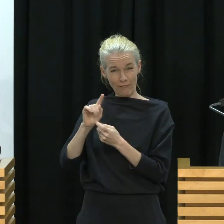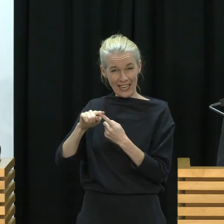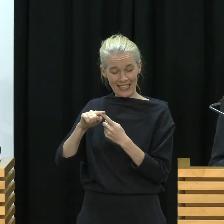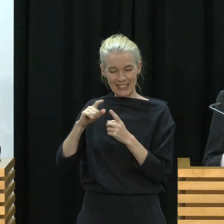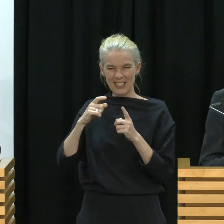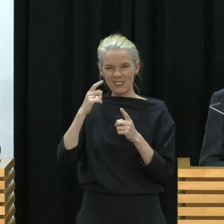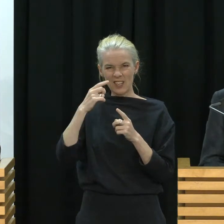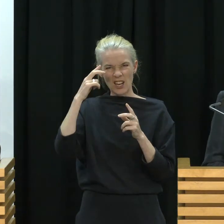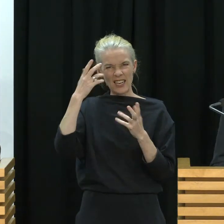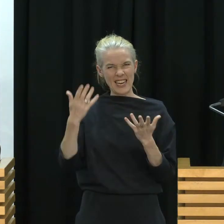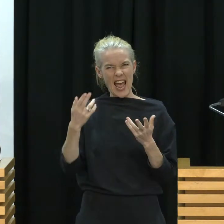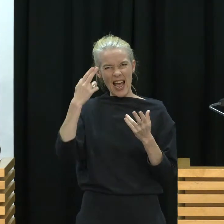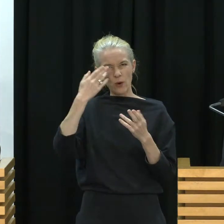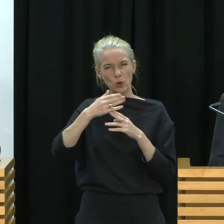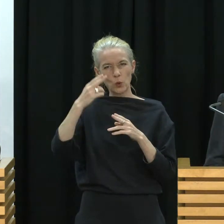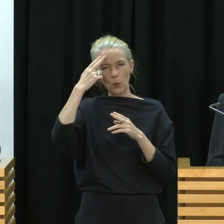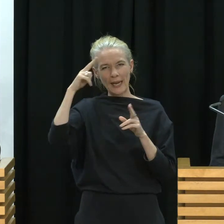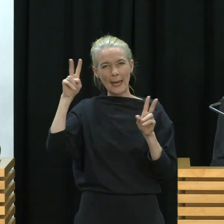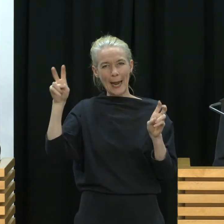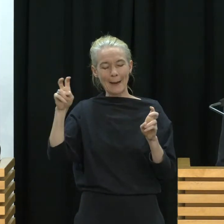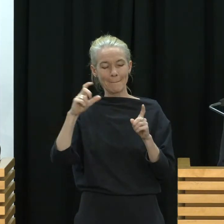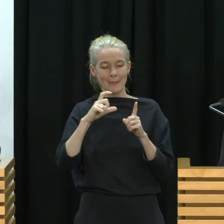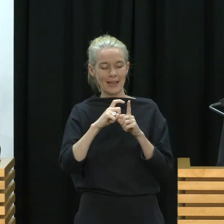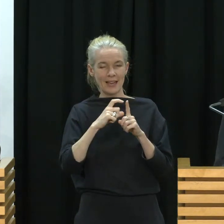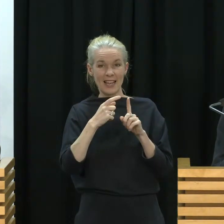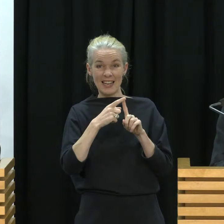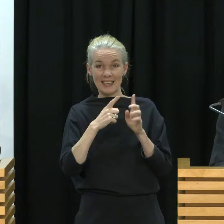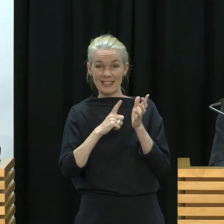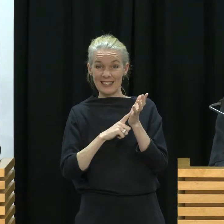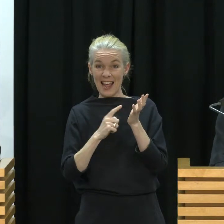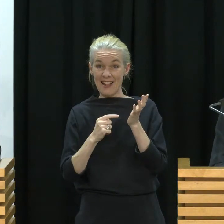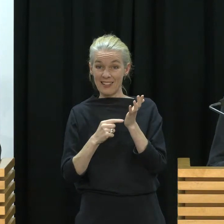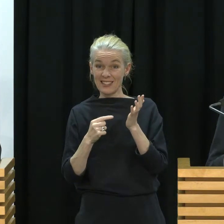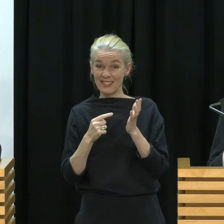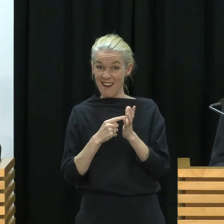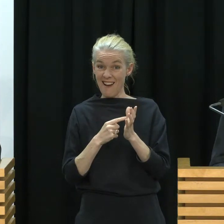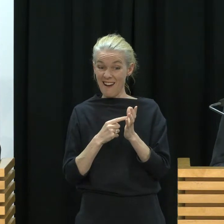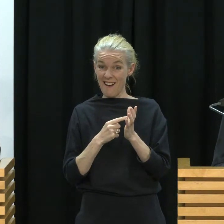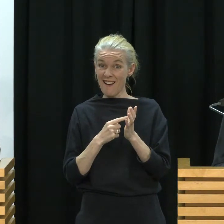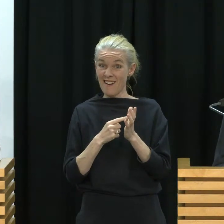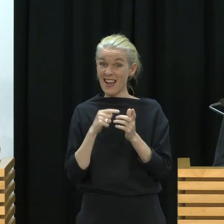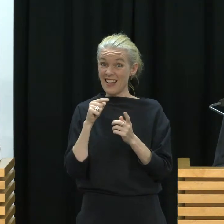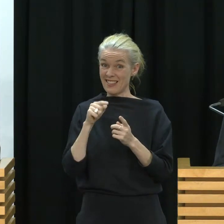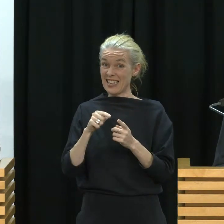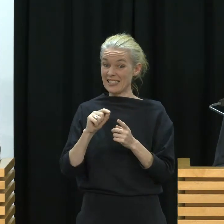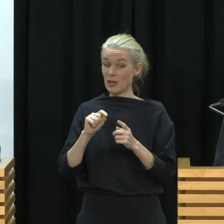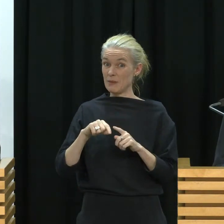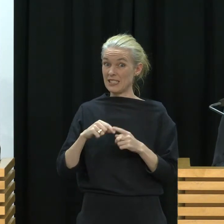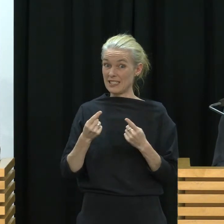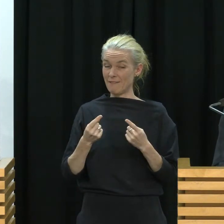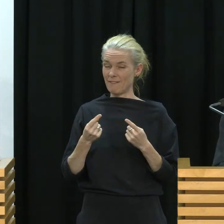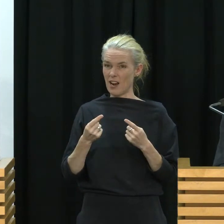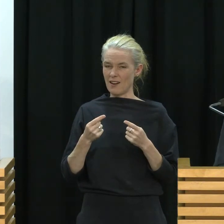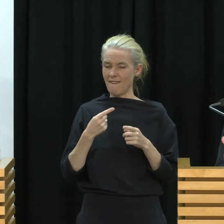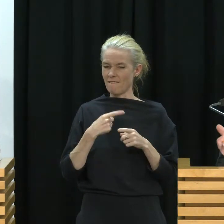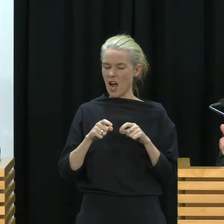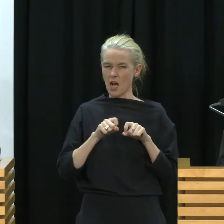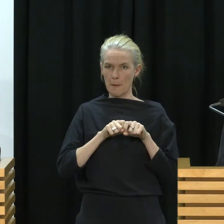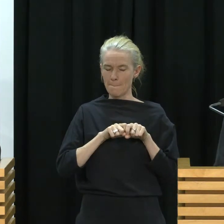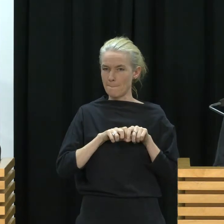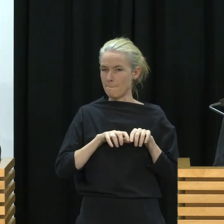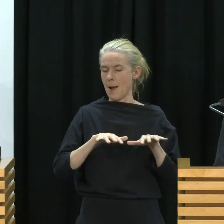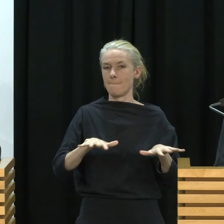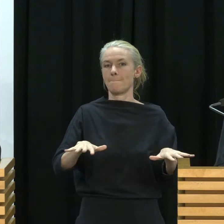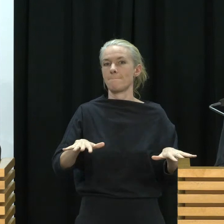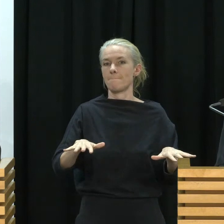growth in cases, but in other places we've seen around the world, like the UK, where even with quite high vaccination rates, they have seen an